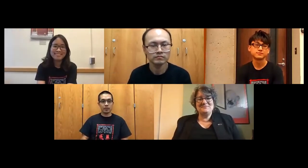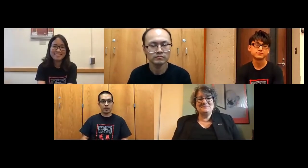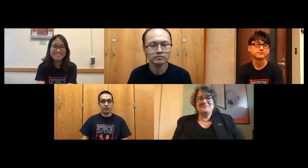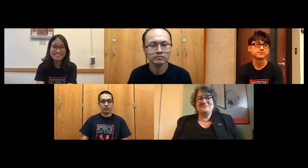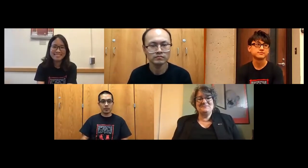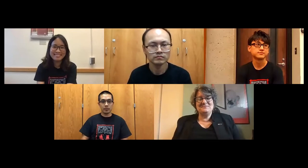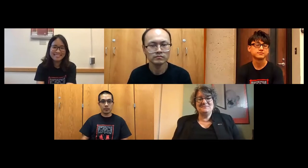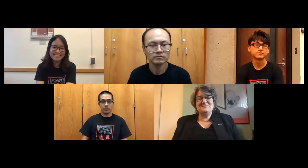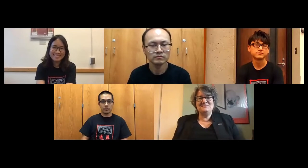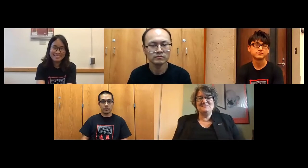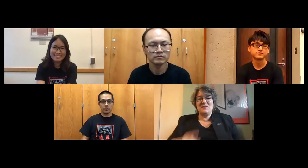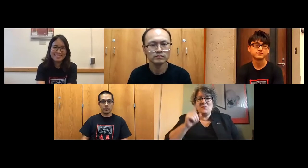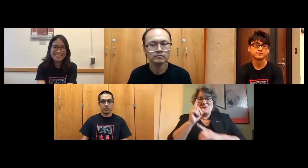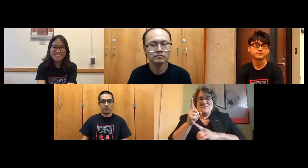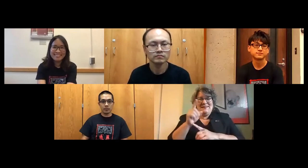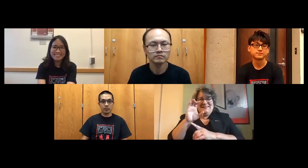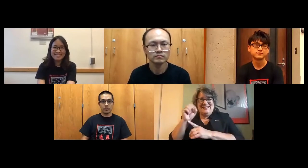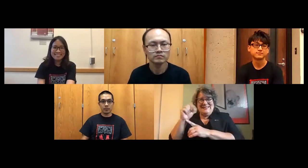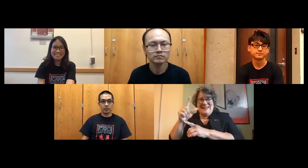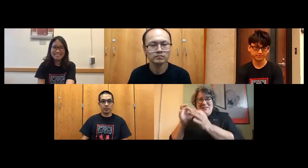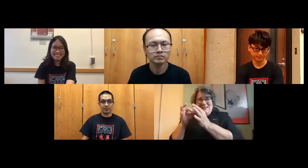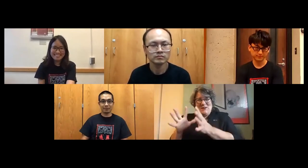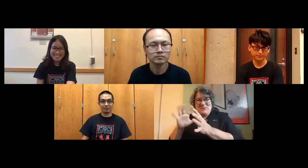1 minute, Chinese Sign Language interpreters are catching up.